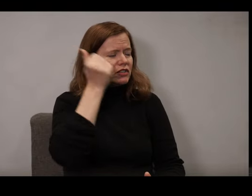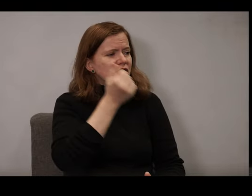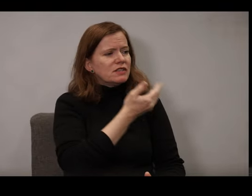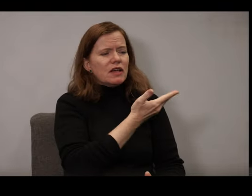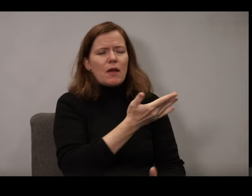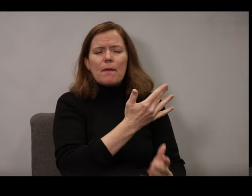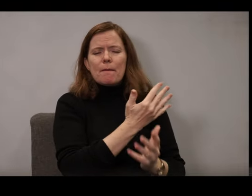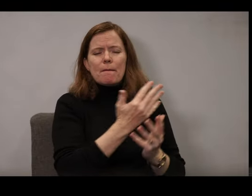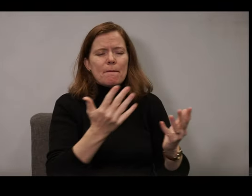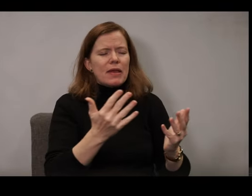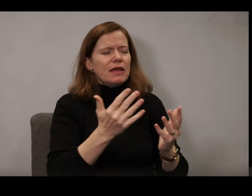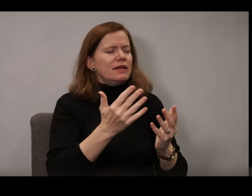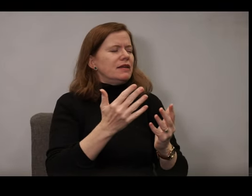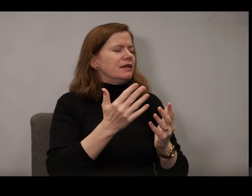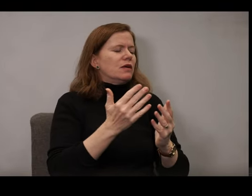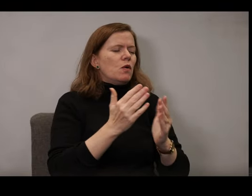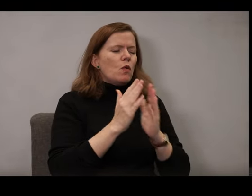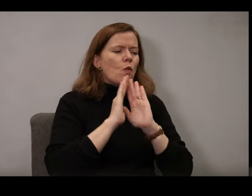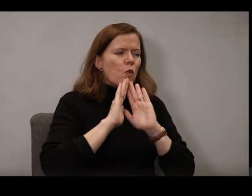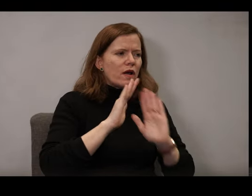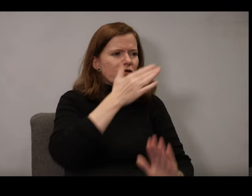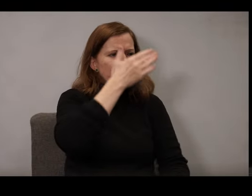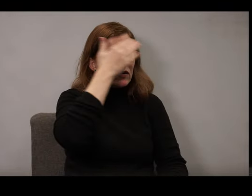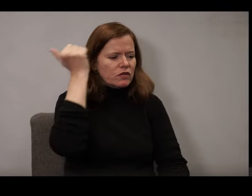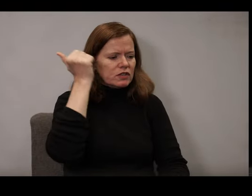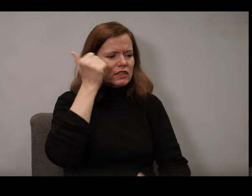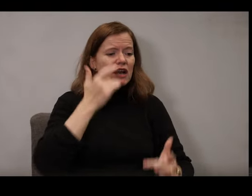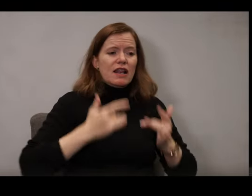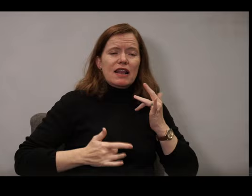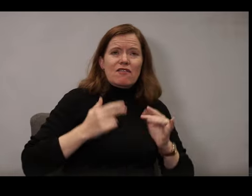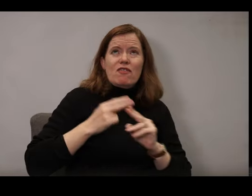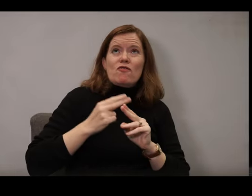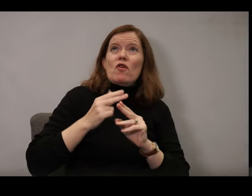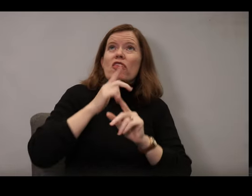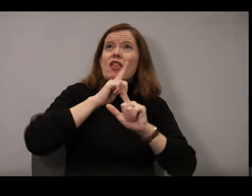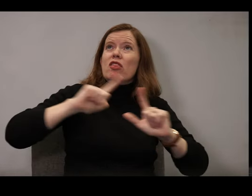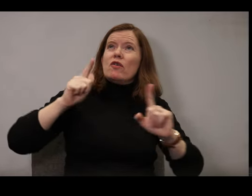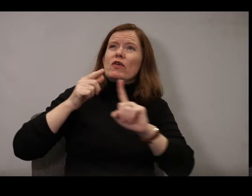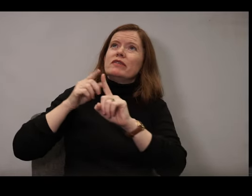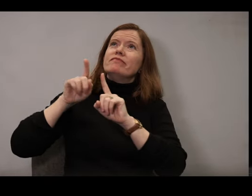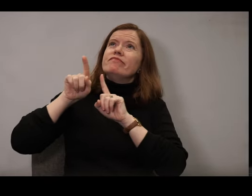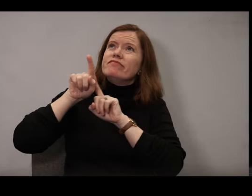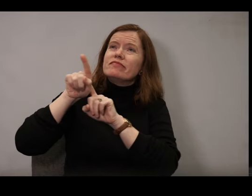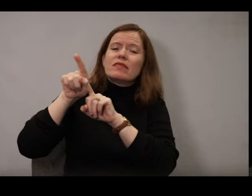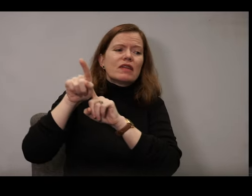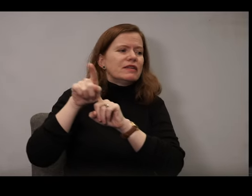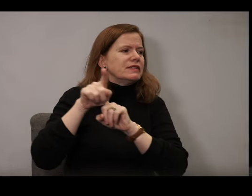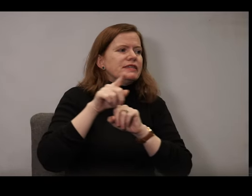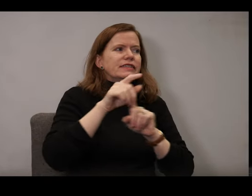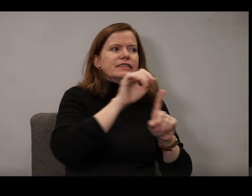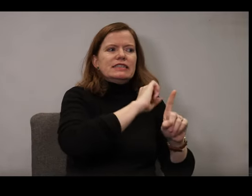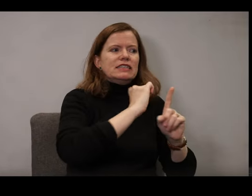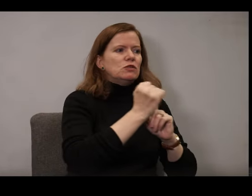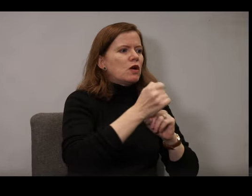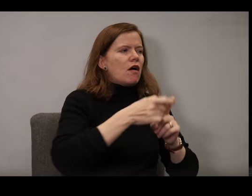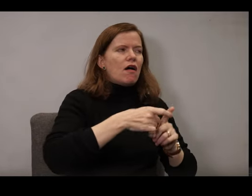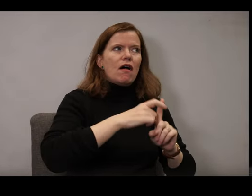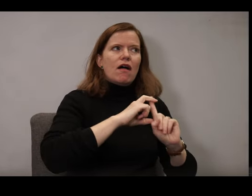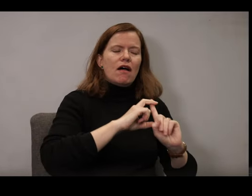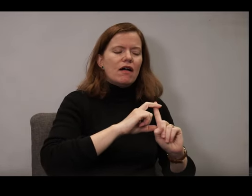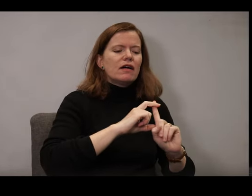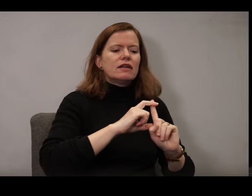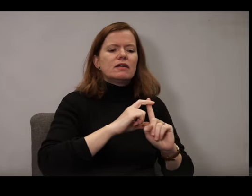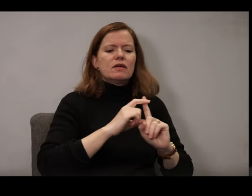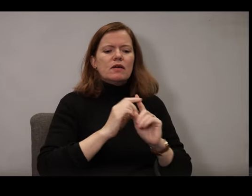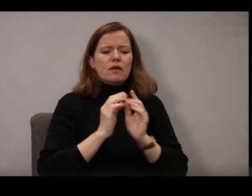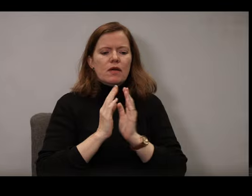many Aboriginal Christians who are living for the Lord, often in tough circumstances. We pray